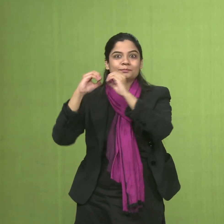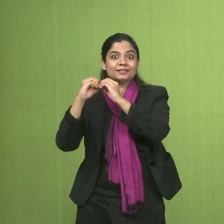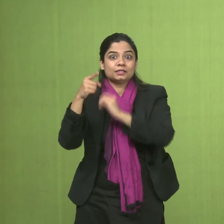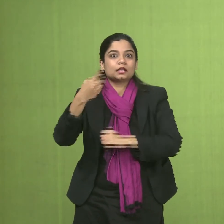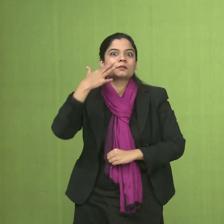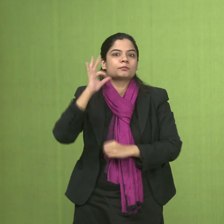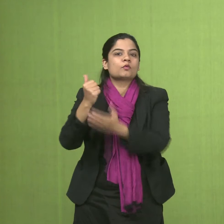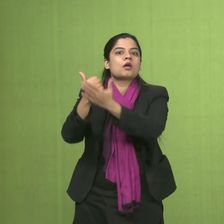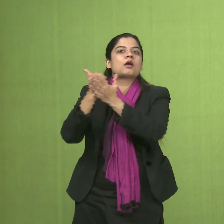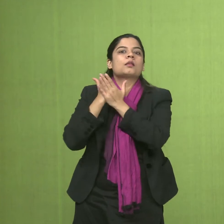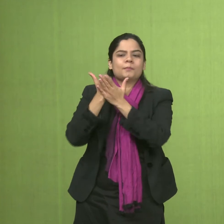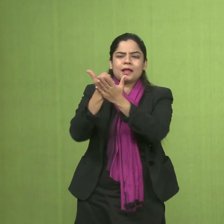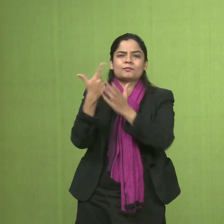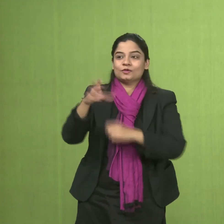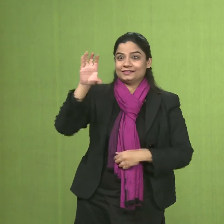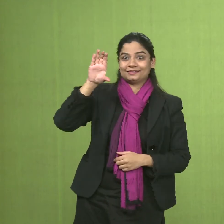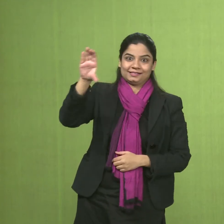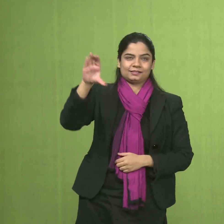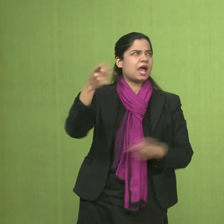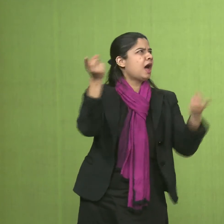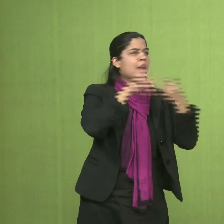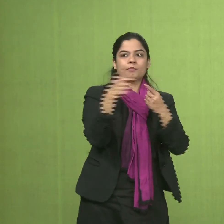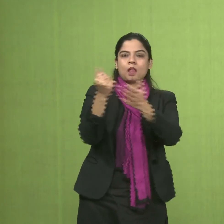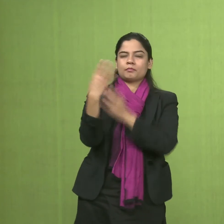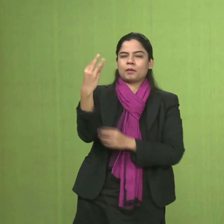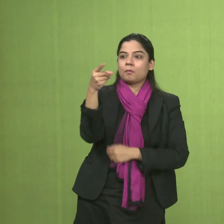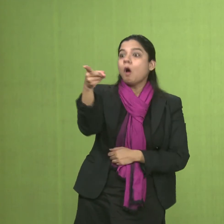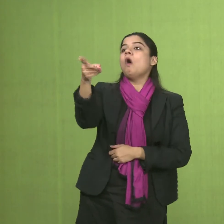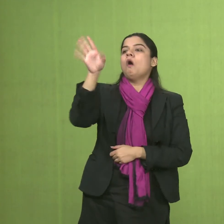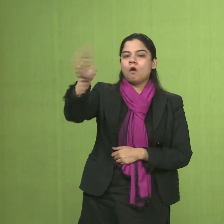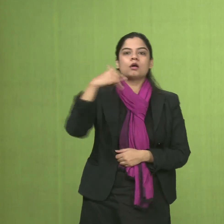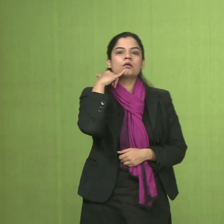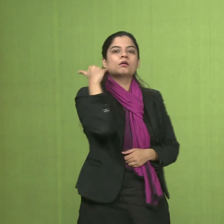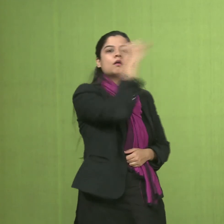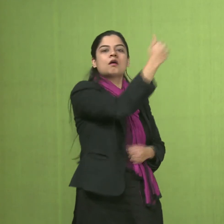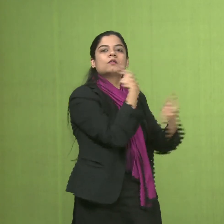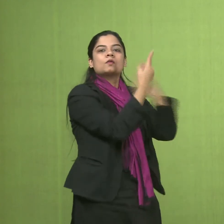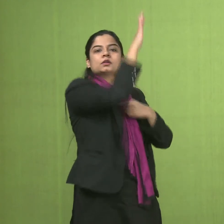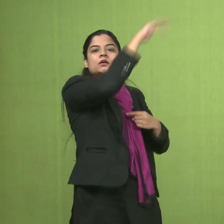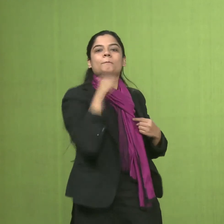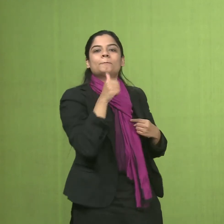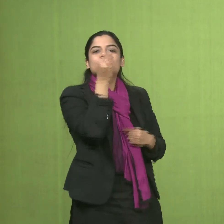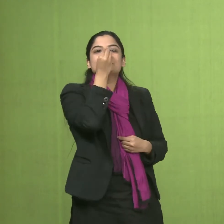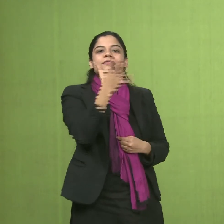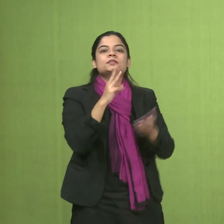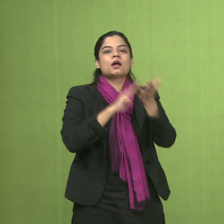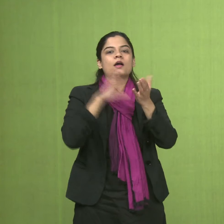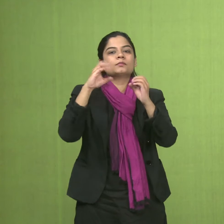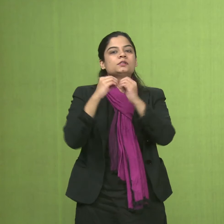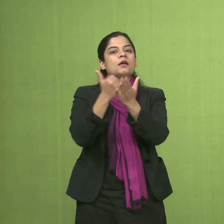check the MCB. MCB can tell you what's going wrong and the light and everything flickers, and then you can immediately call an electrician to